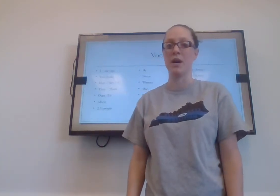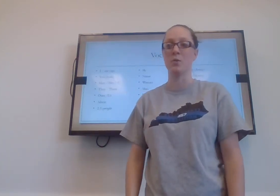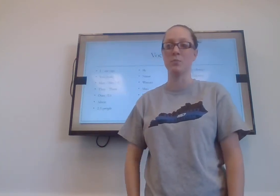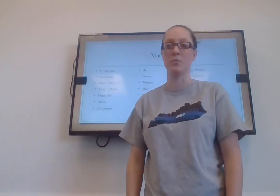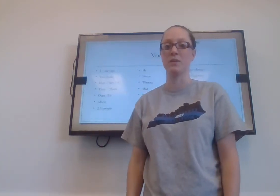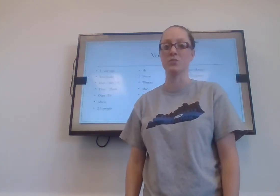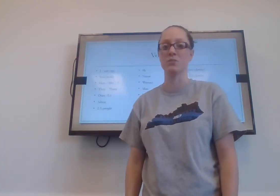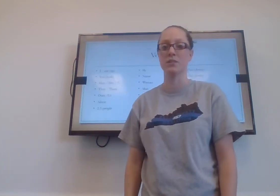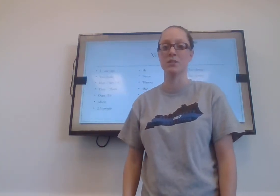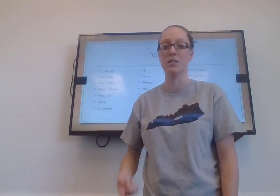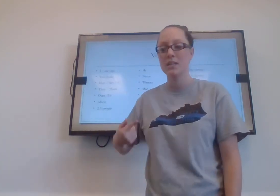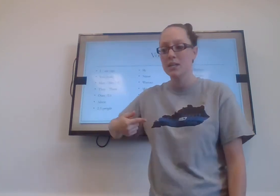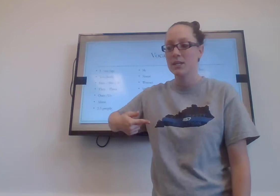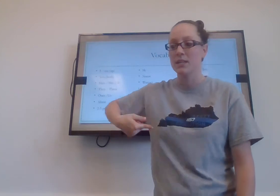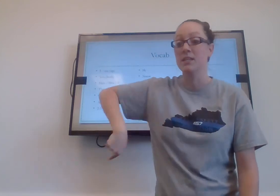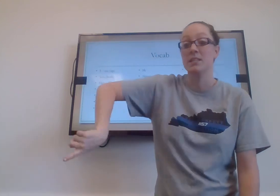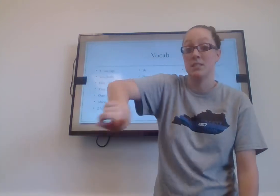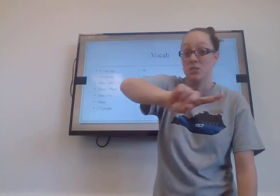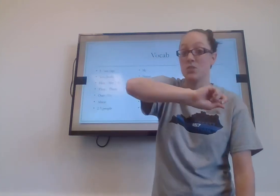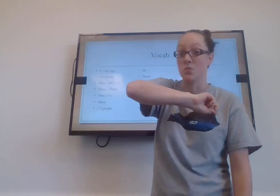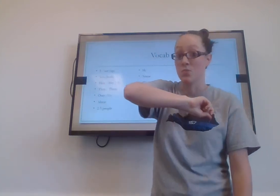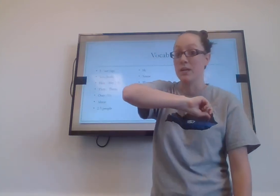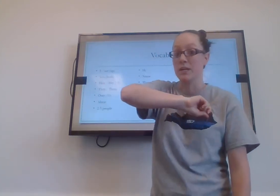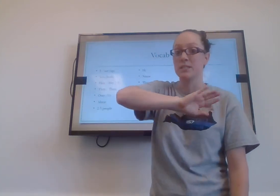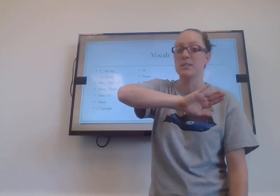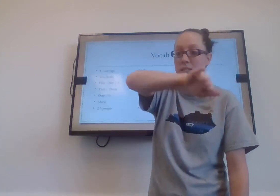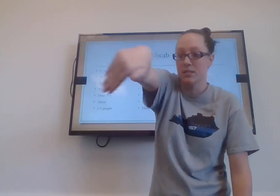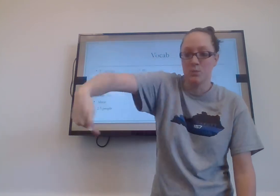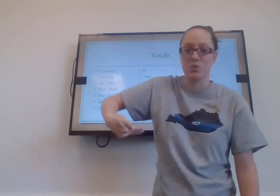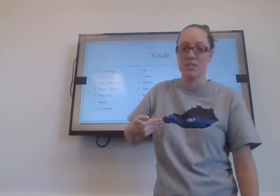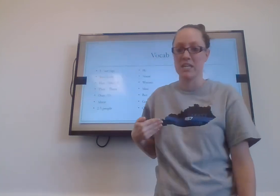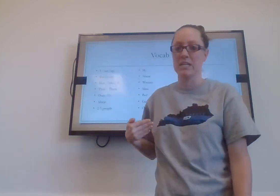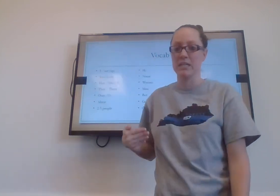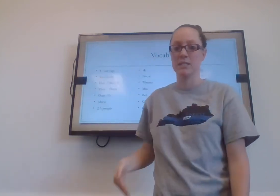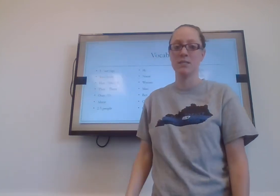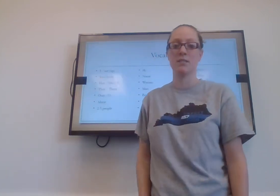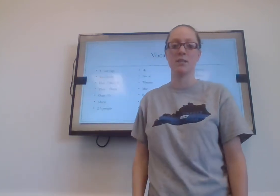how professional they are. This is correct. This is more slang.